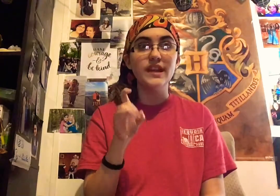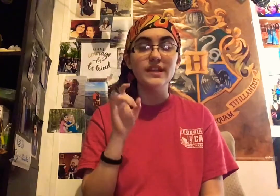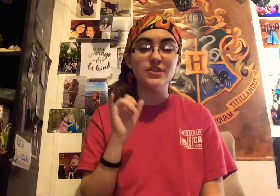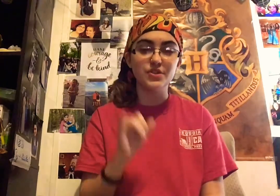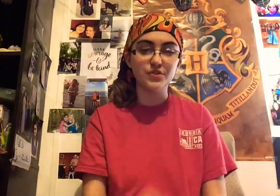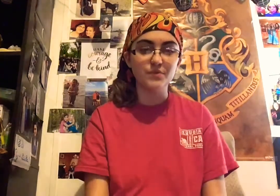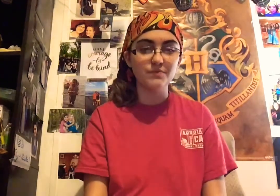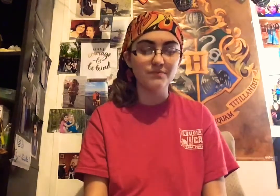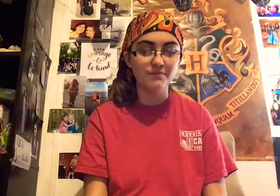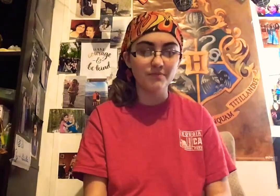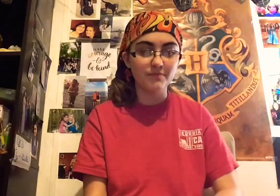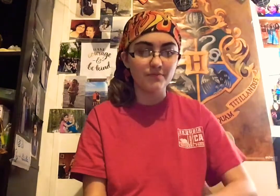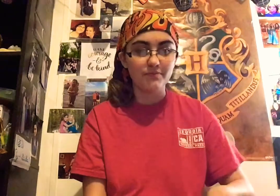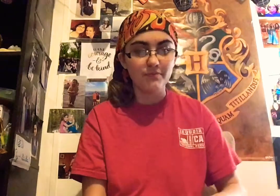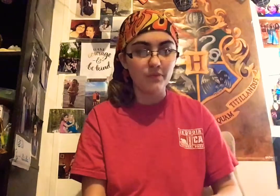needed to.